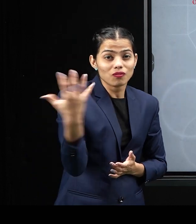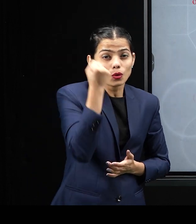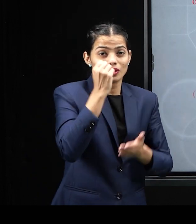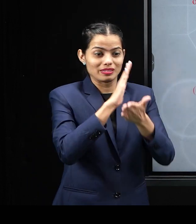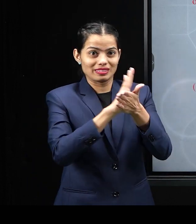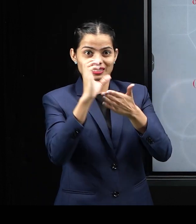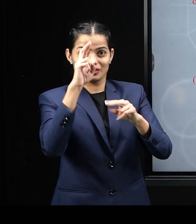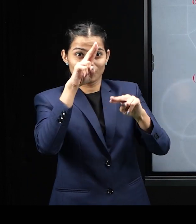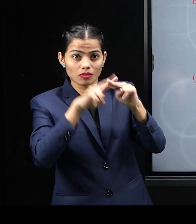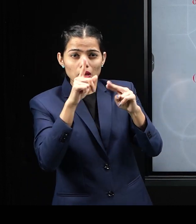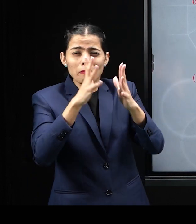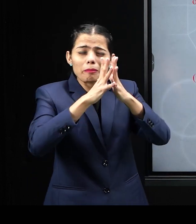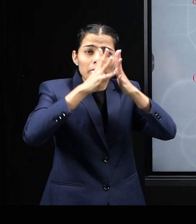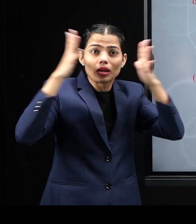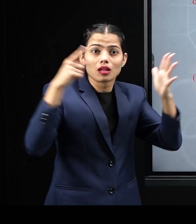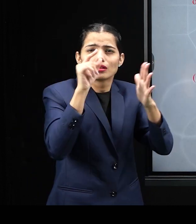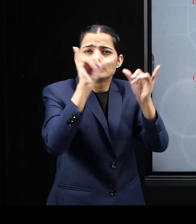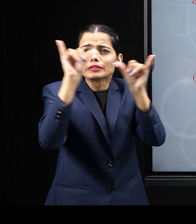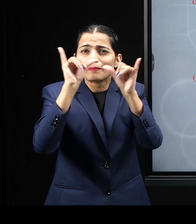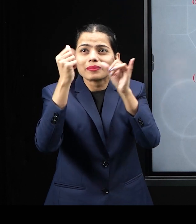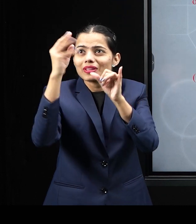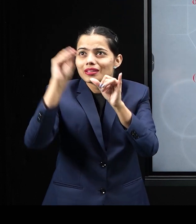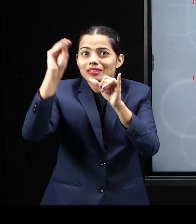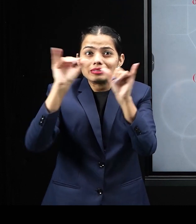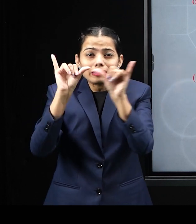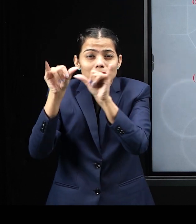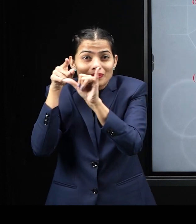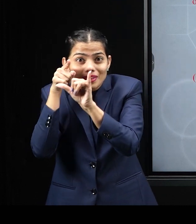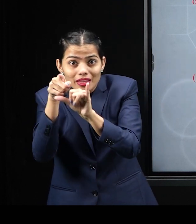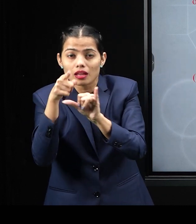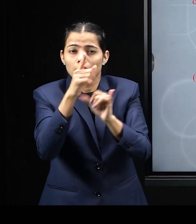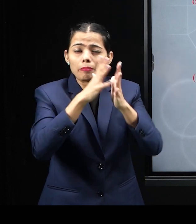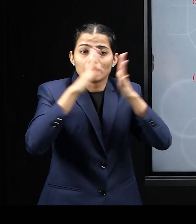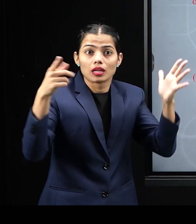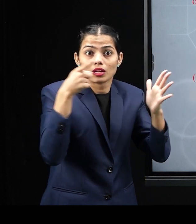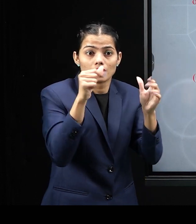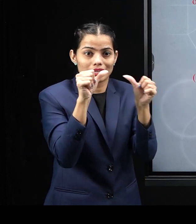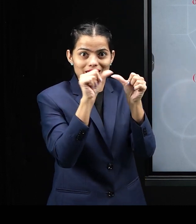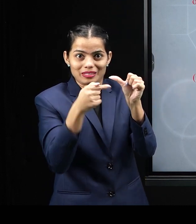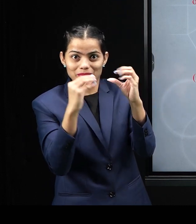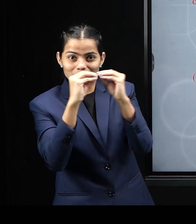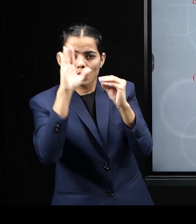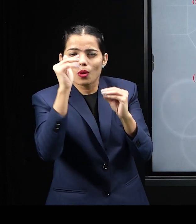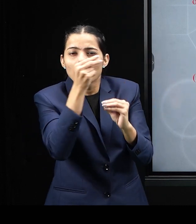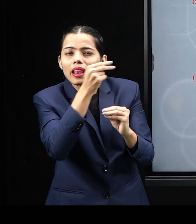Find HCF of A and B, call it as D. D is equal to